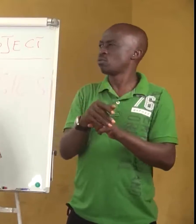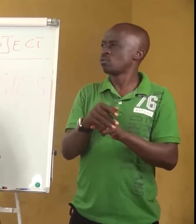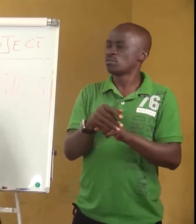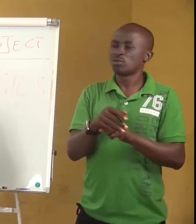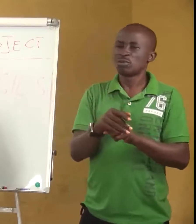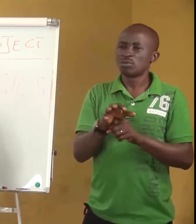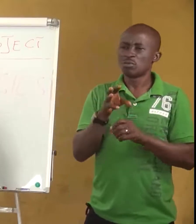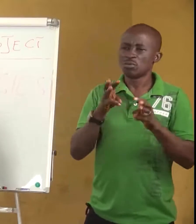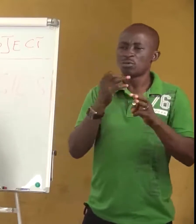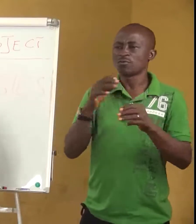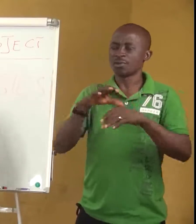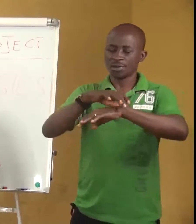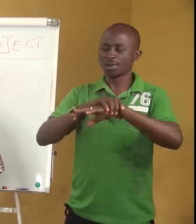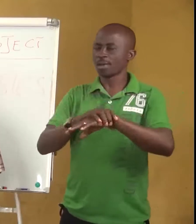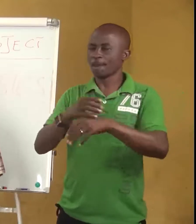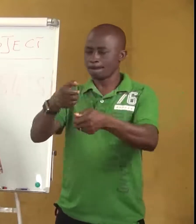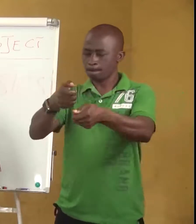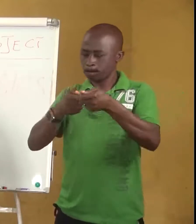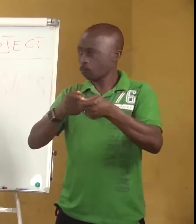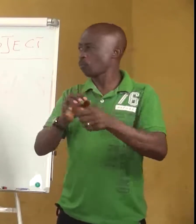Earth's gravitational pull.